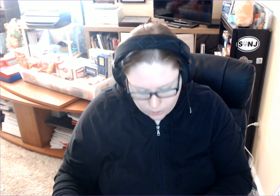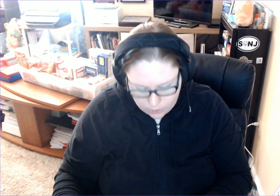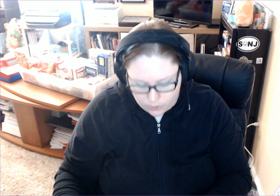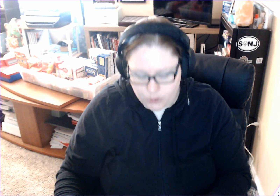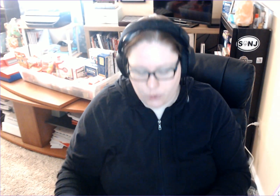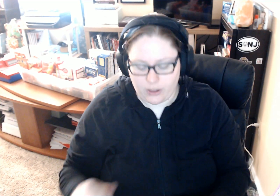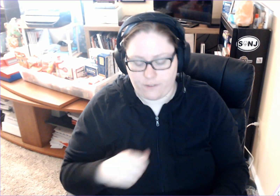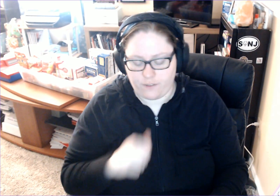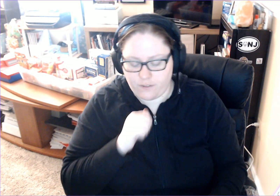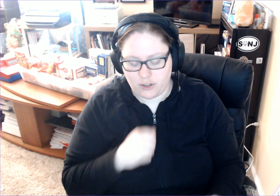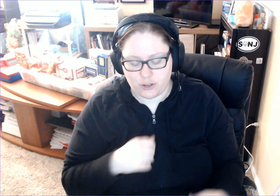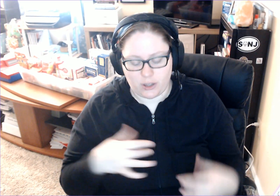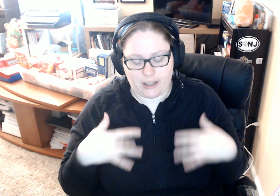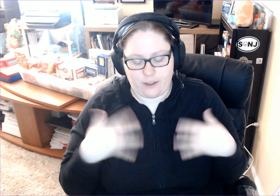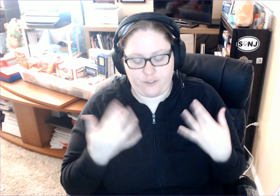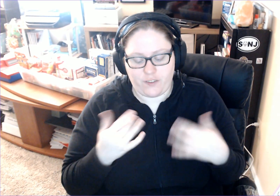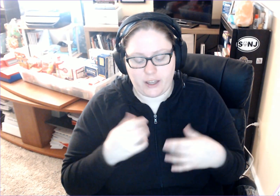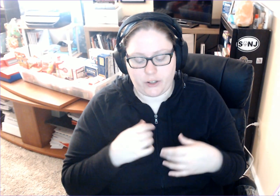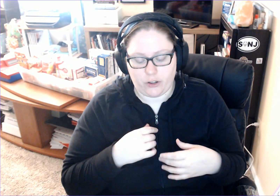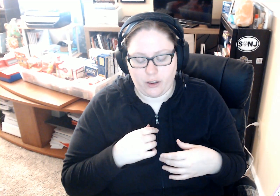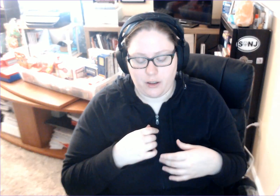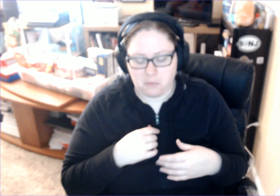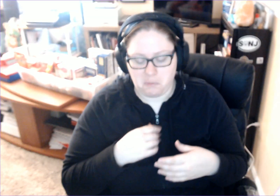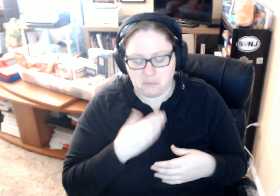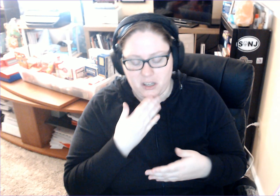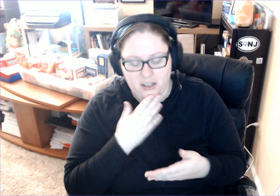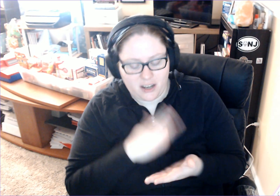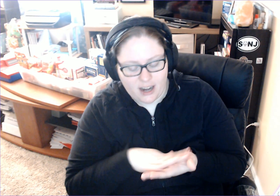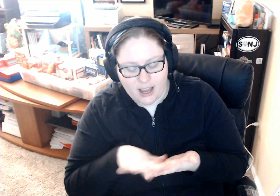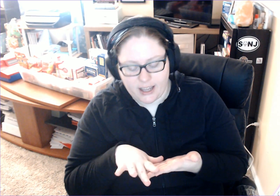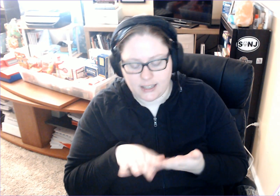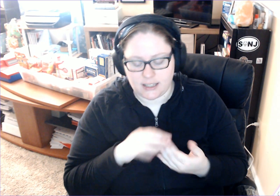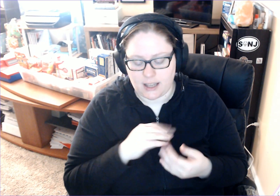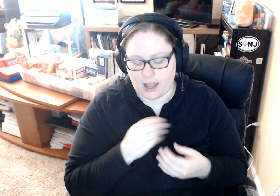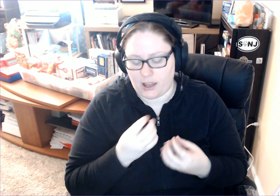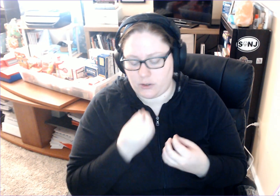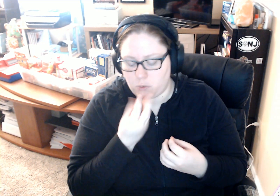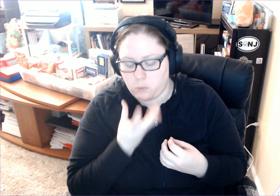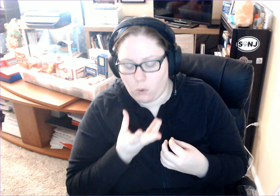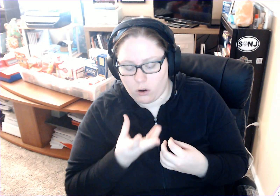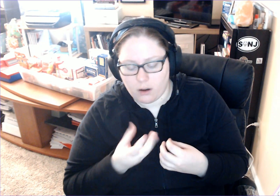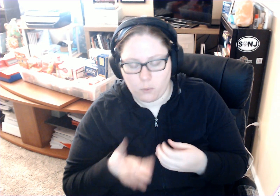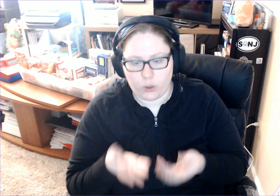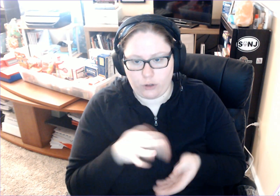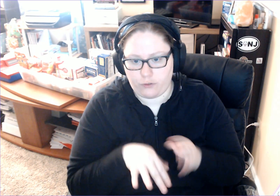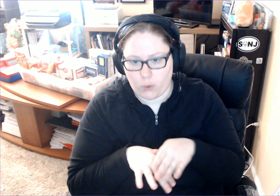So that they feel nice and warm when you fold them.